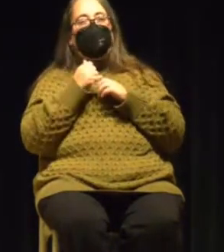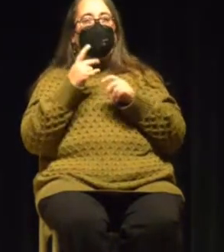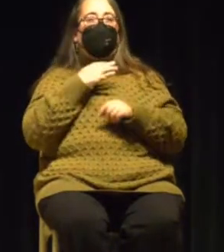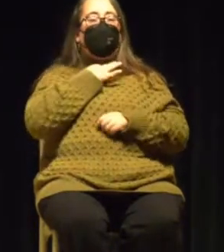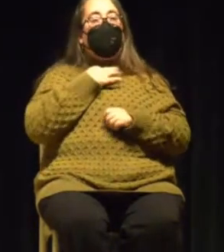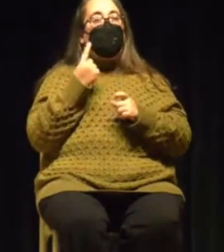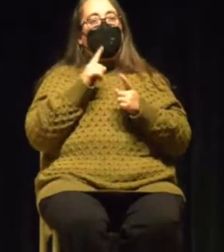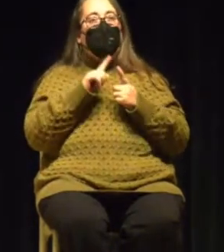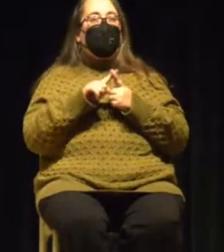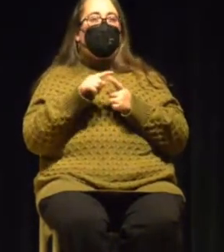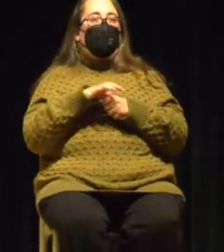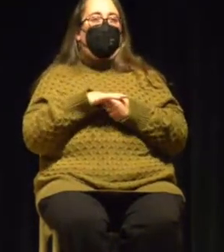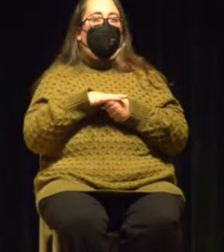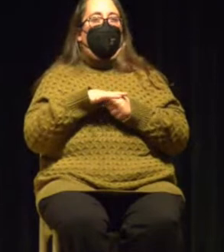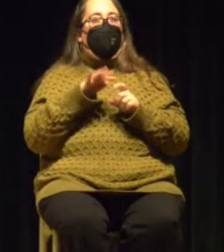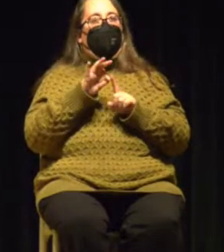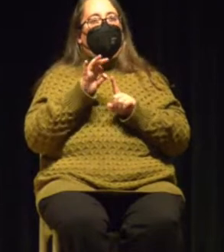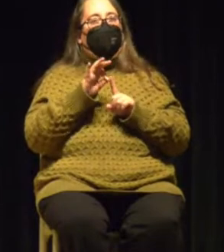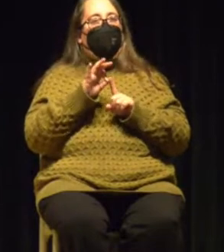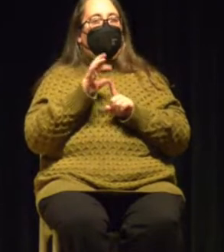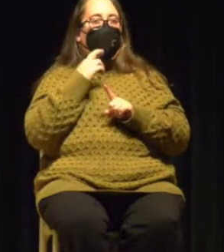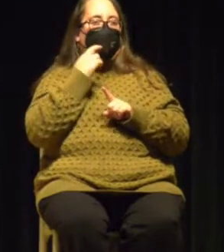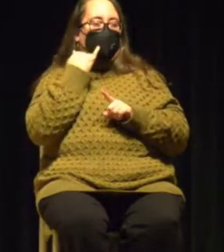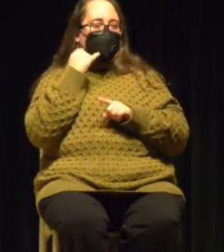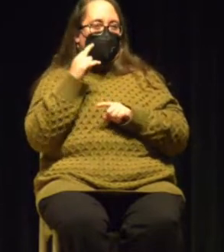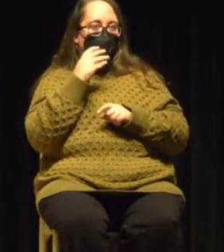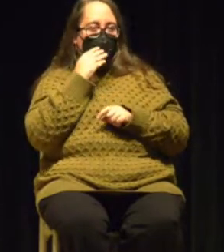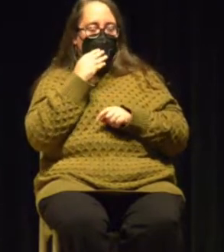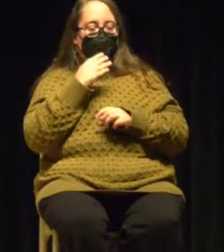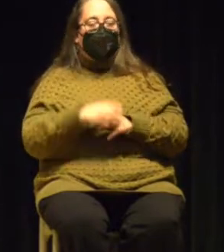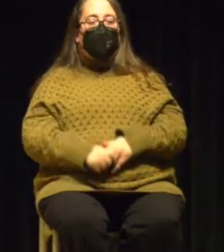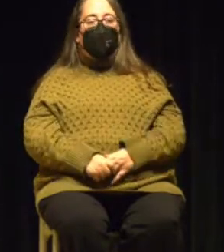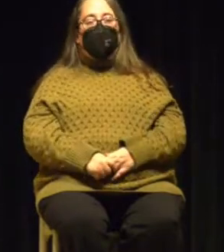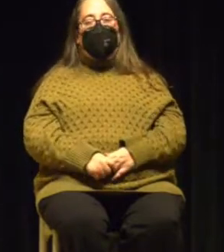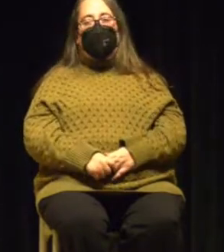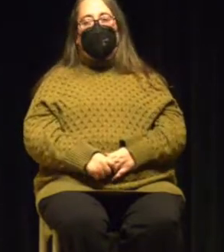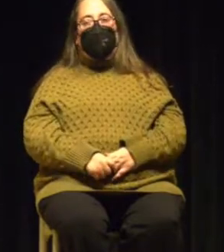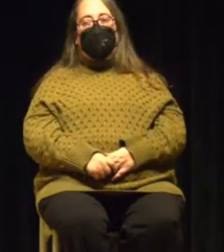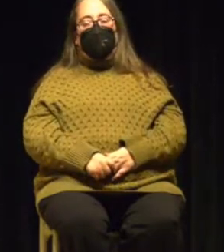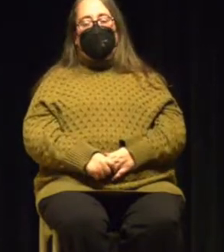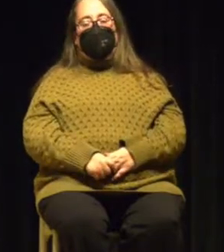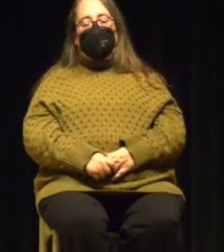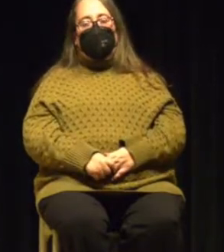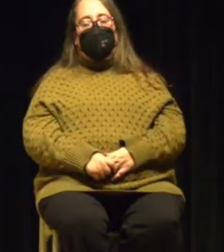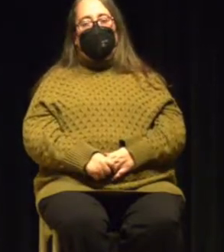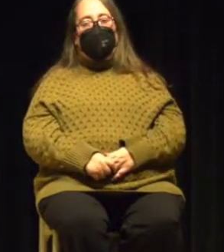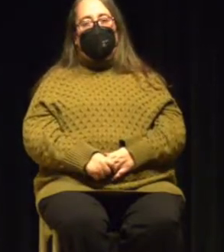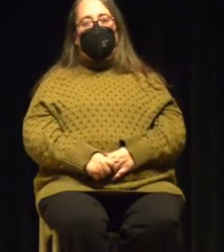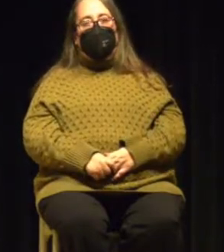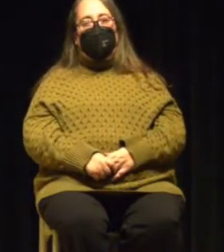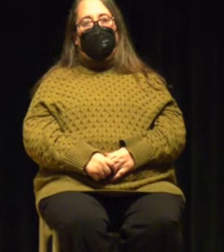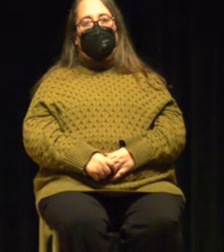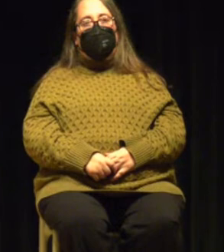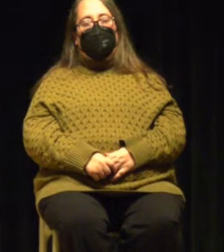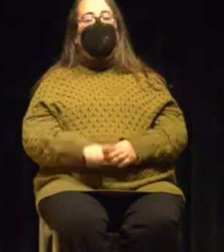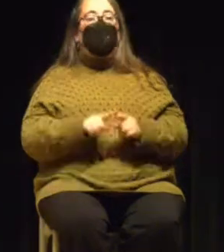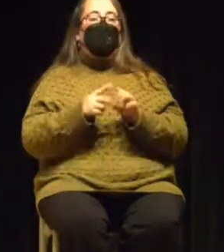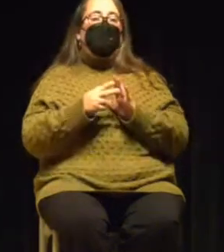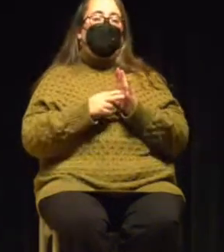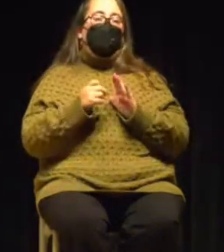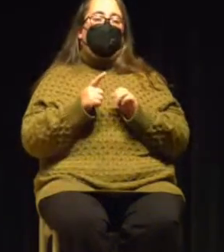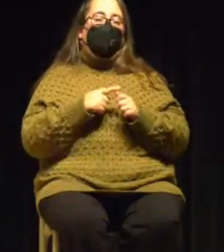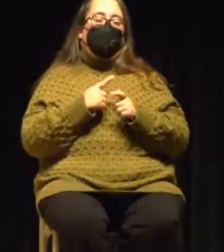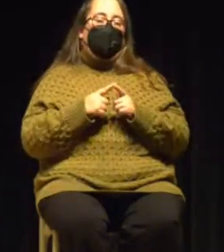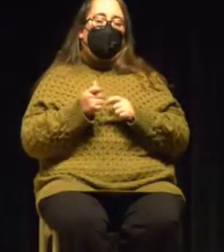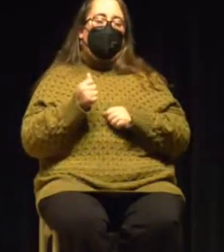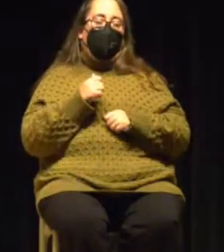your local Pakistani restaurant, check it out if you like Indian food. So, you know, I think when you do read it, you're not